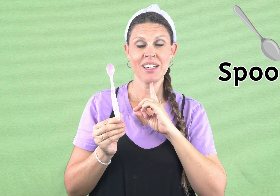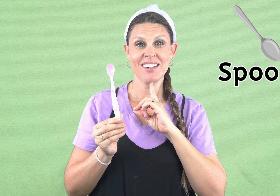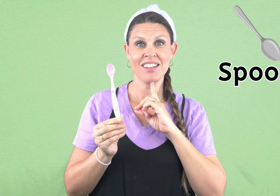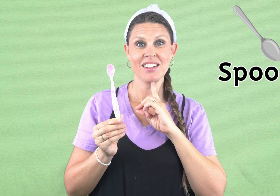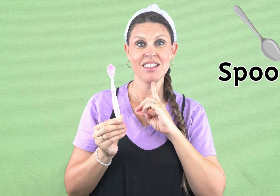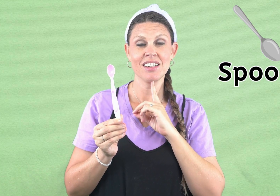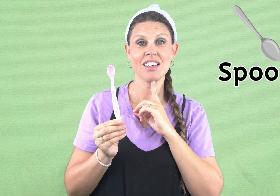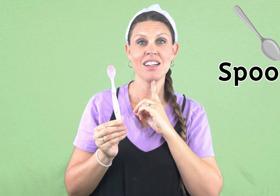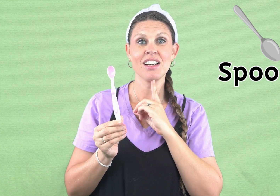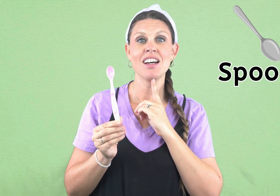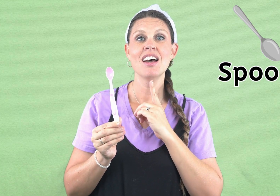Spoon.